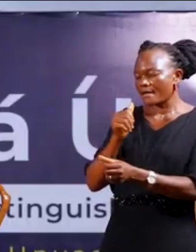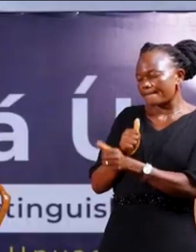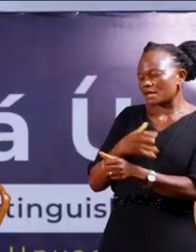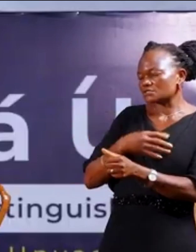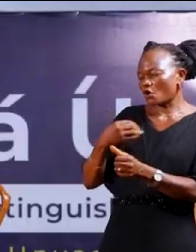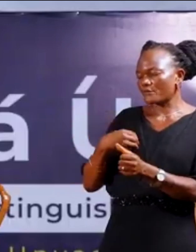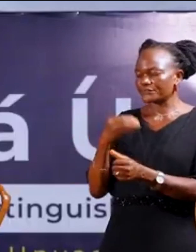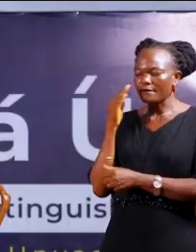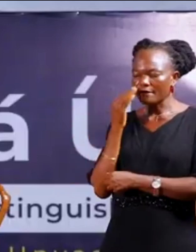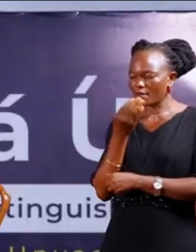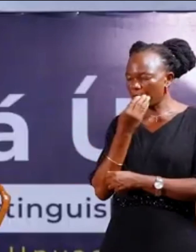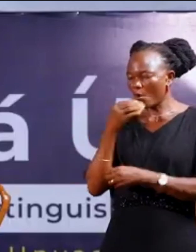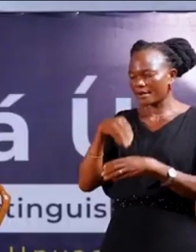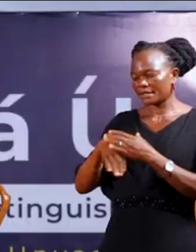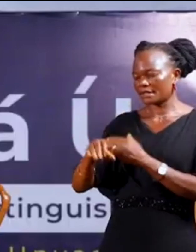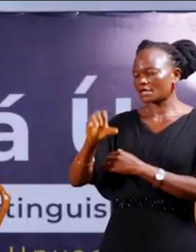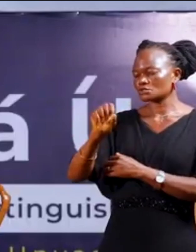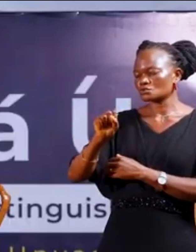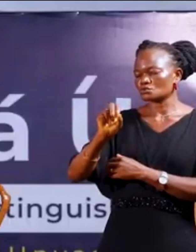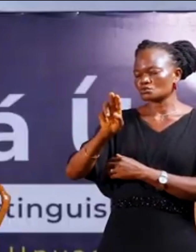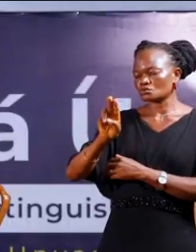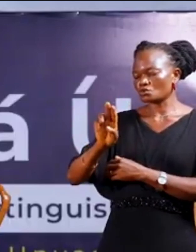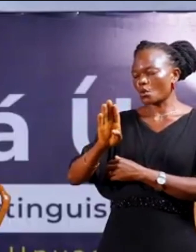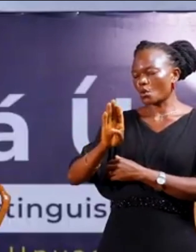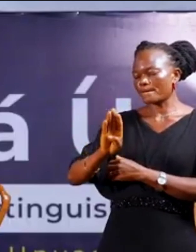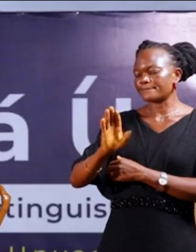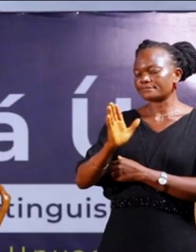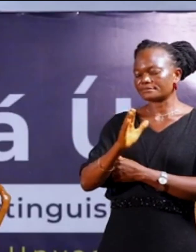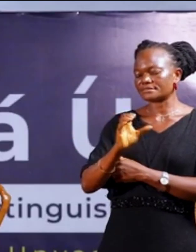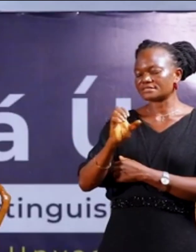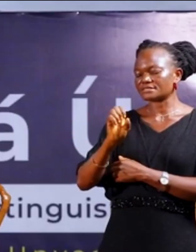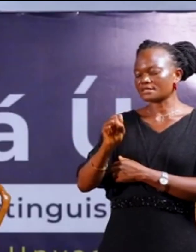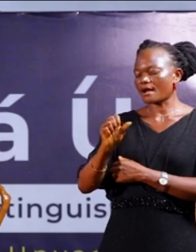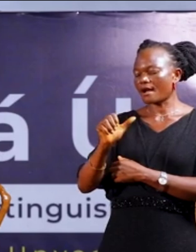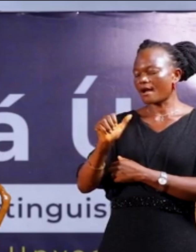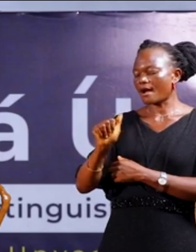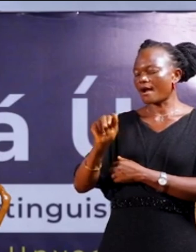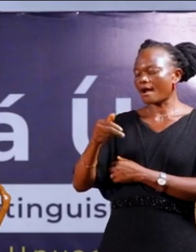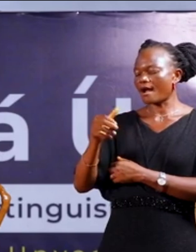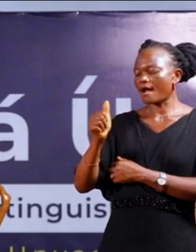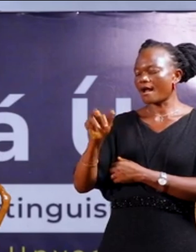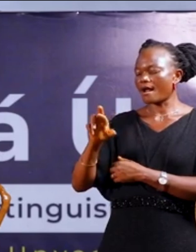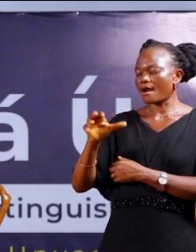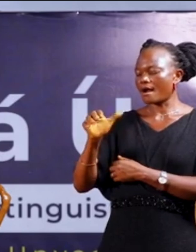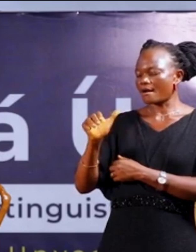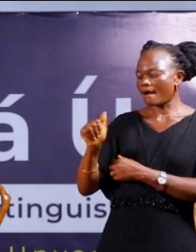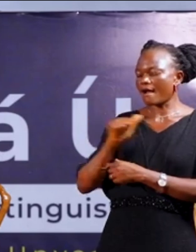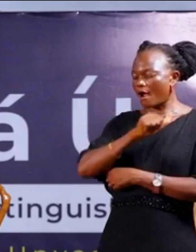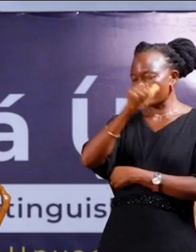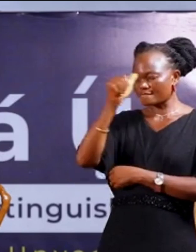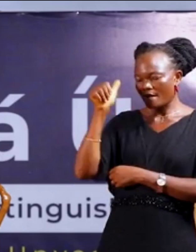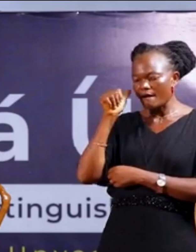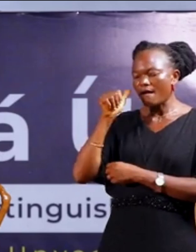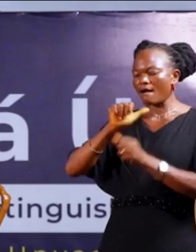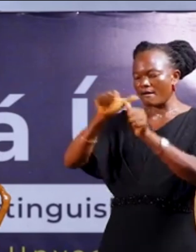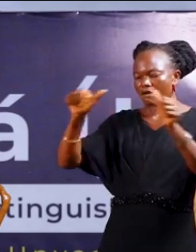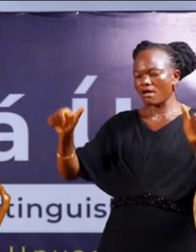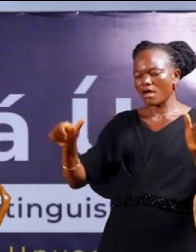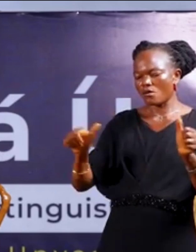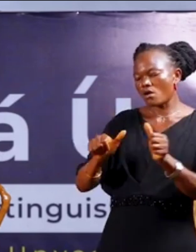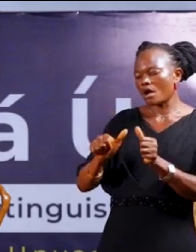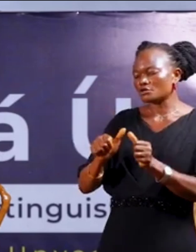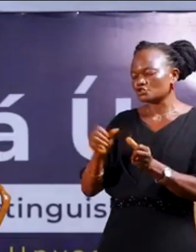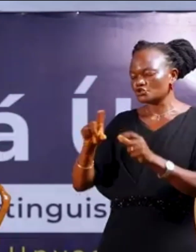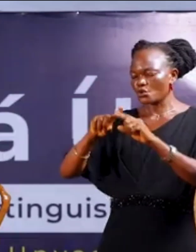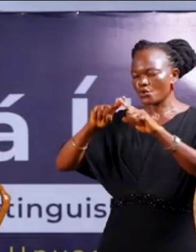the sub-Saharan African area or region of the world. By sub-Saharan